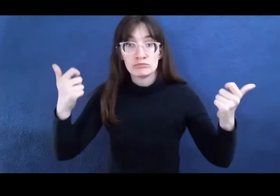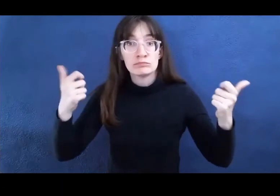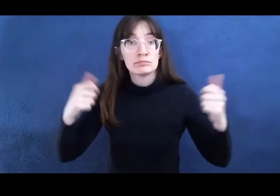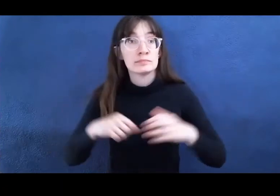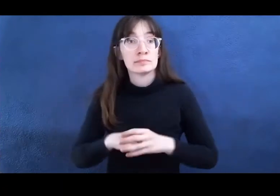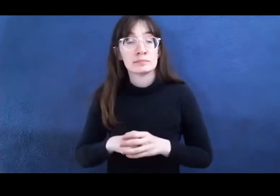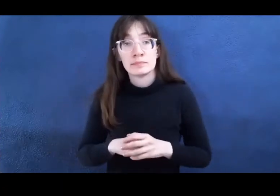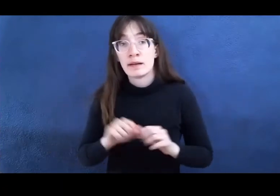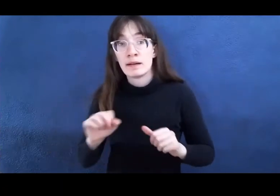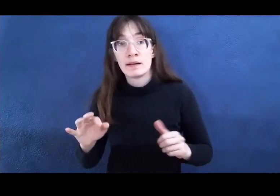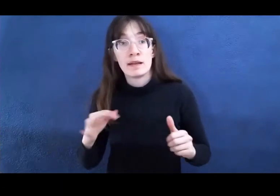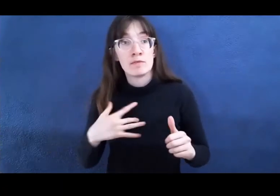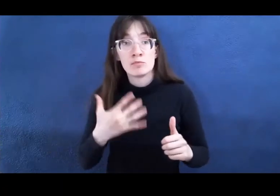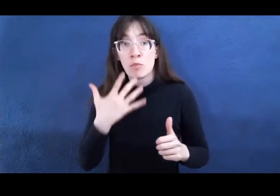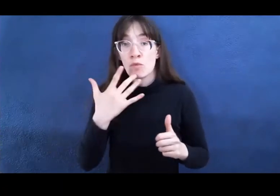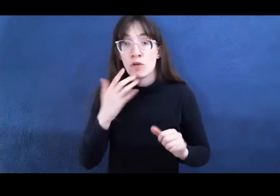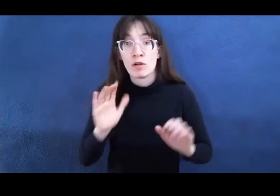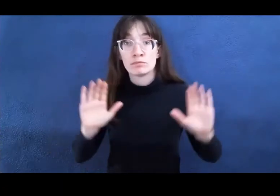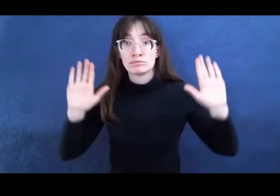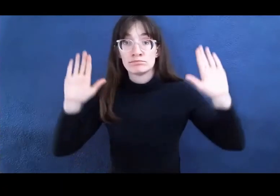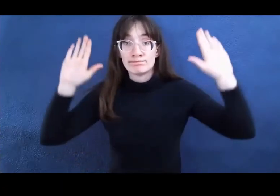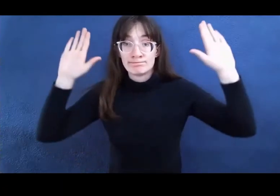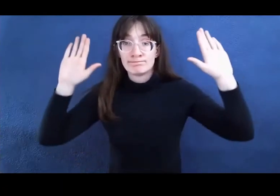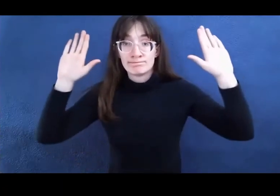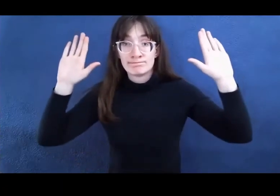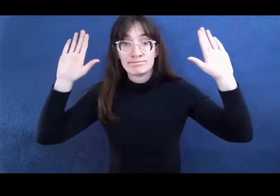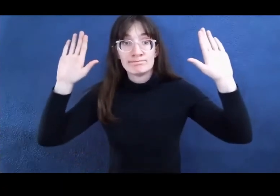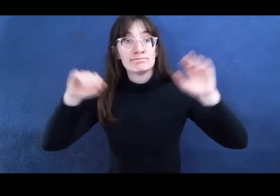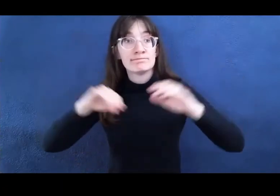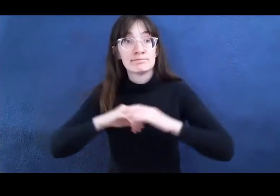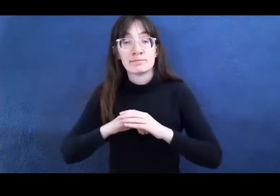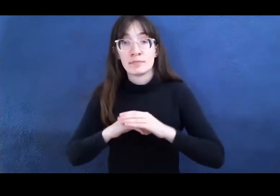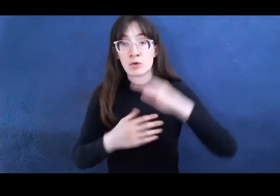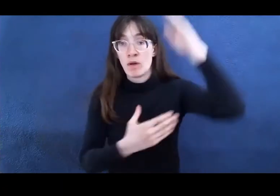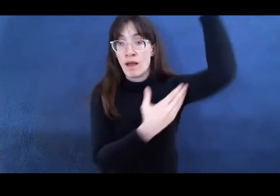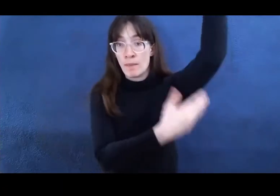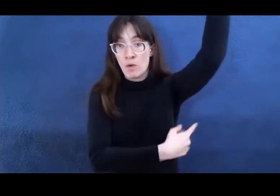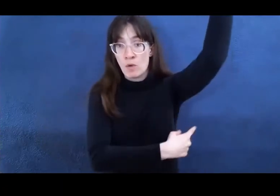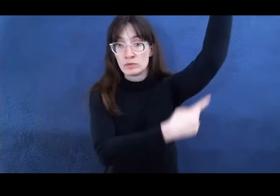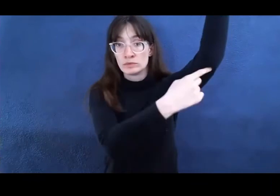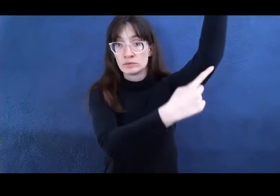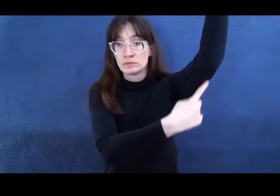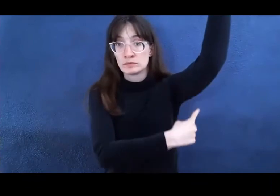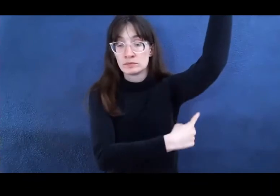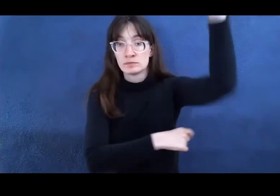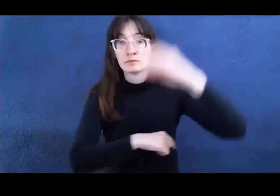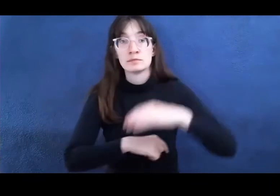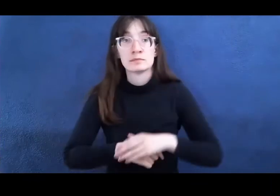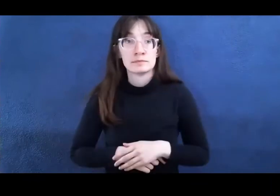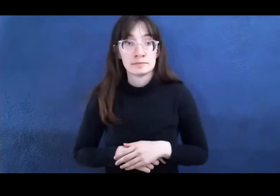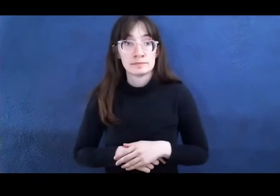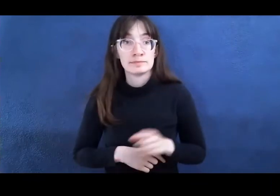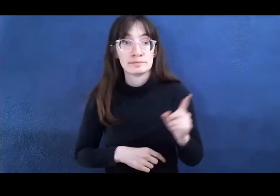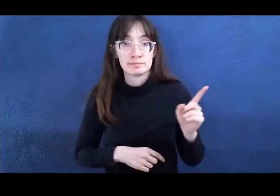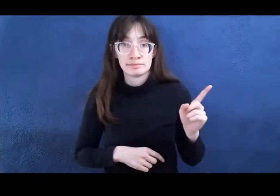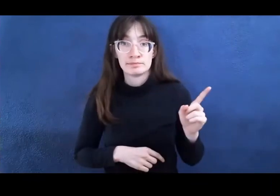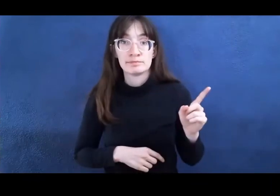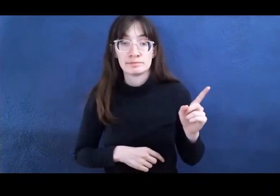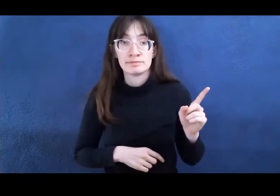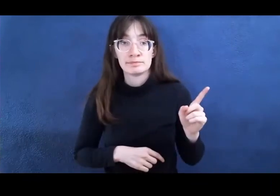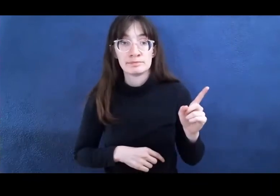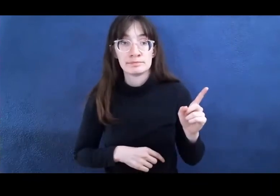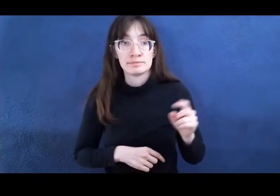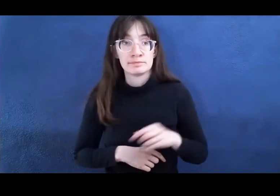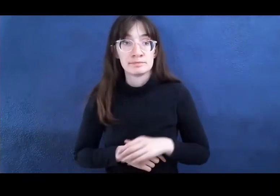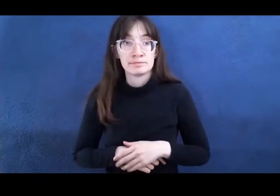reach your arms up overhead. Maybe your elbows start to straighten. And as you're ready, you might start to bend at your elbows, maybe bringing your